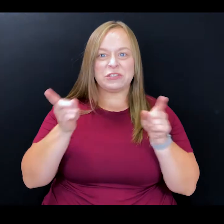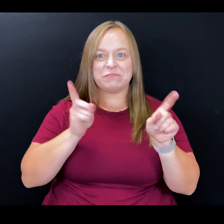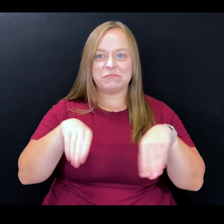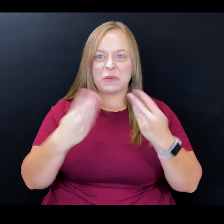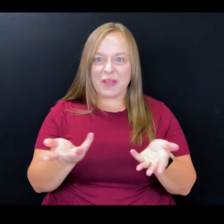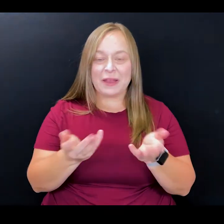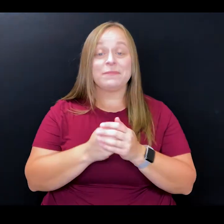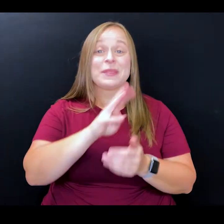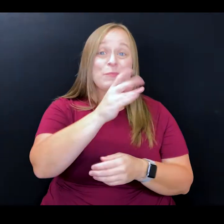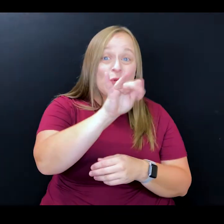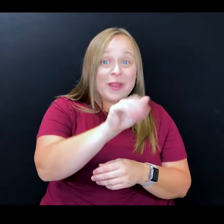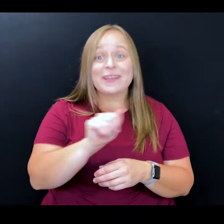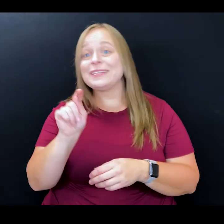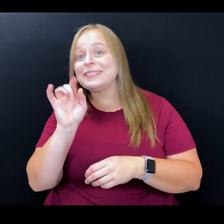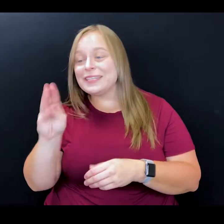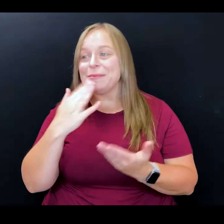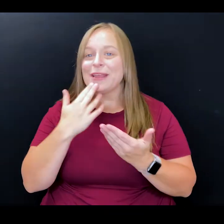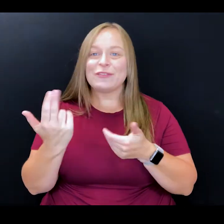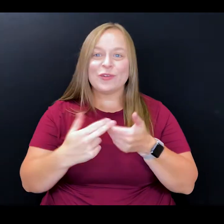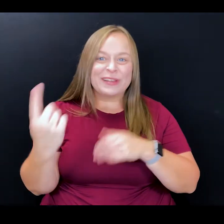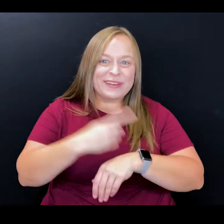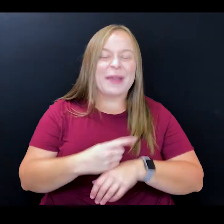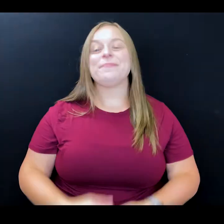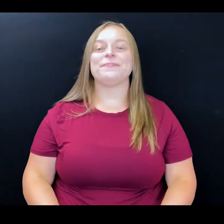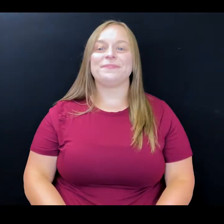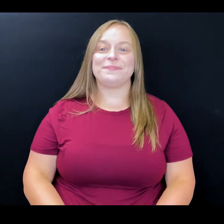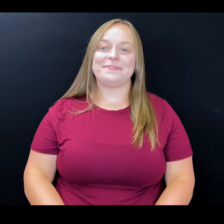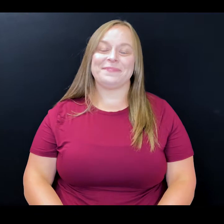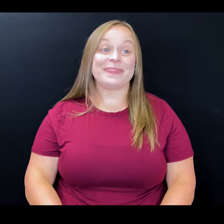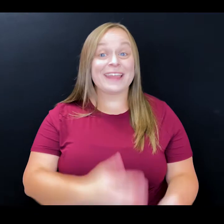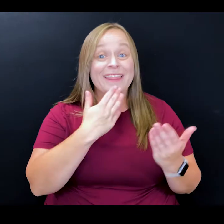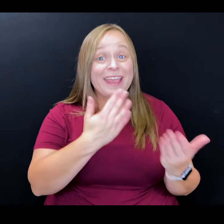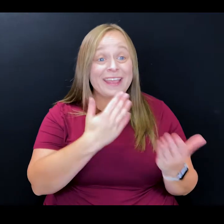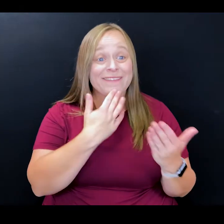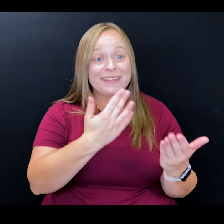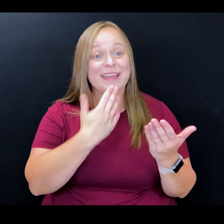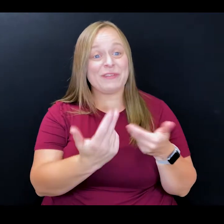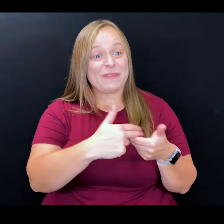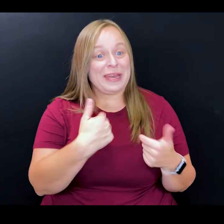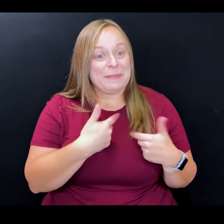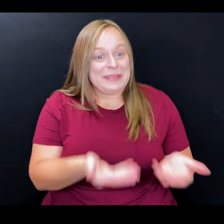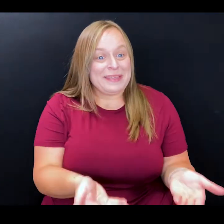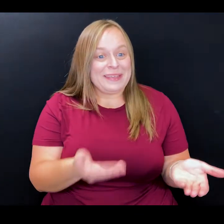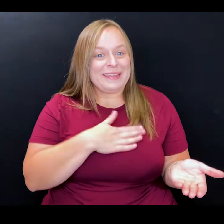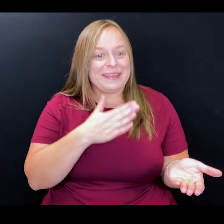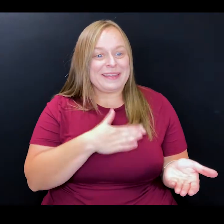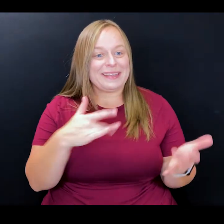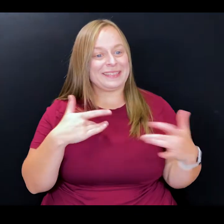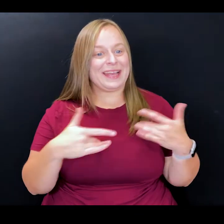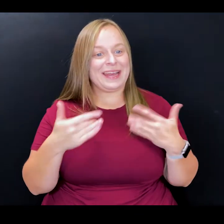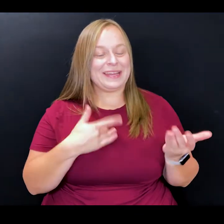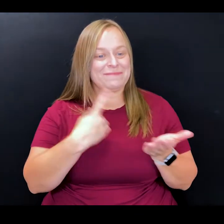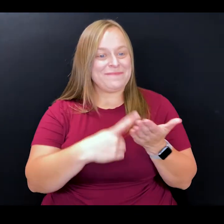organizations provide. María and Tim, thank you both so much for joining me today. Thank you. Thank you for inviting me. I'm